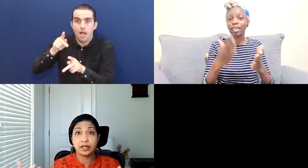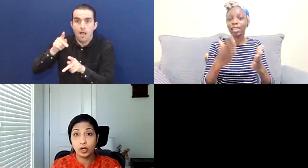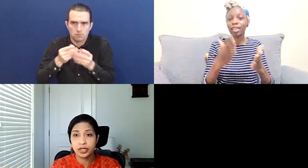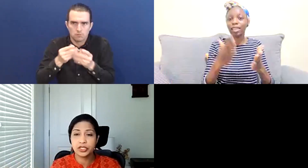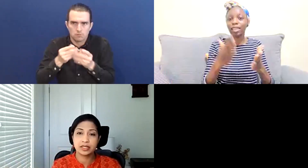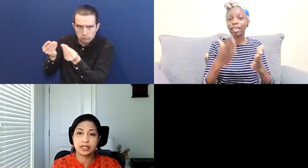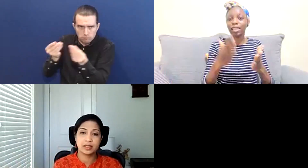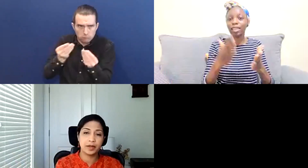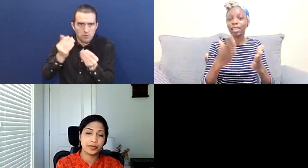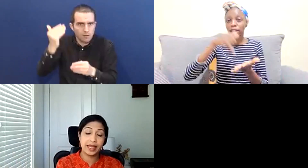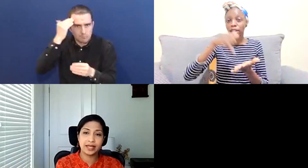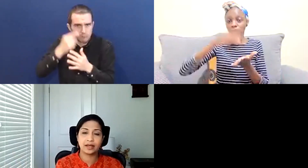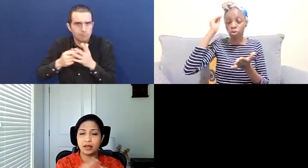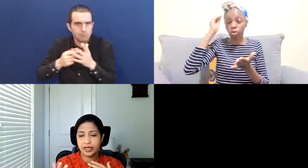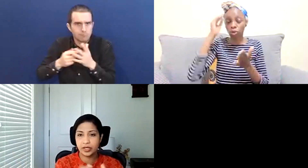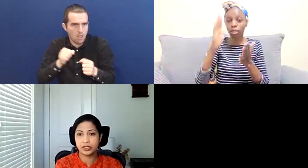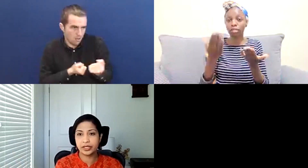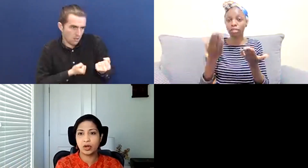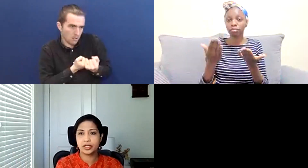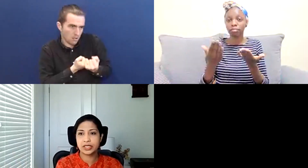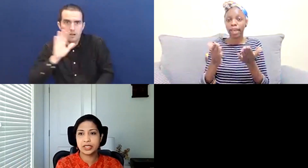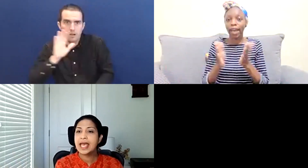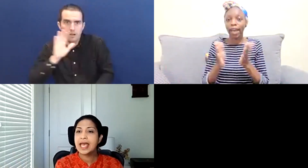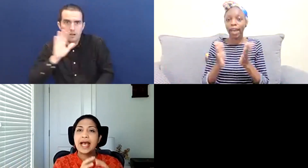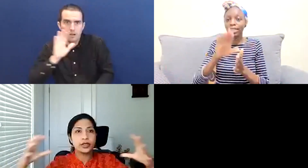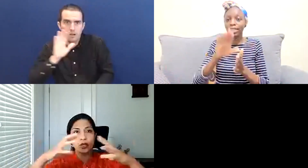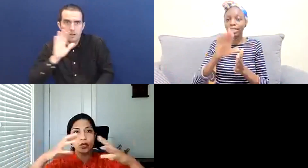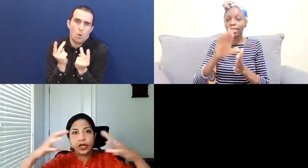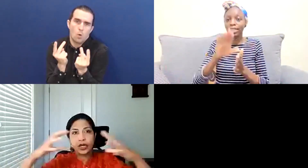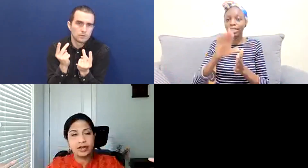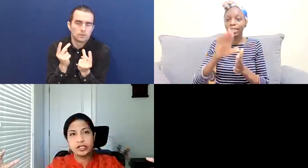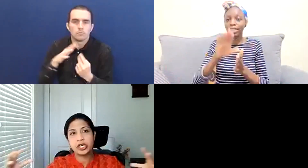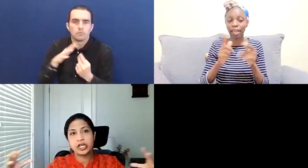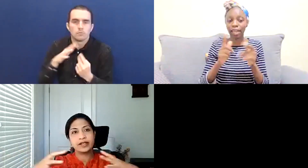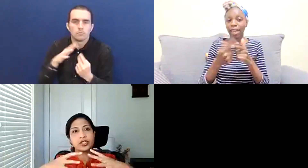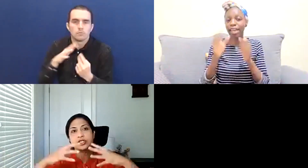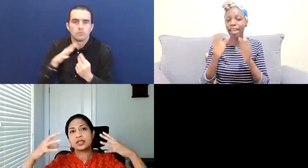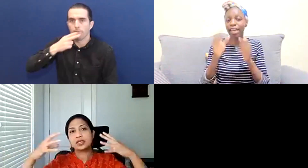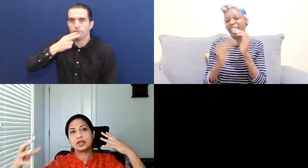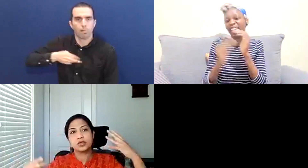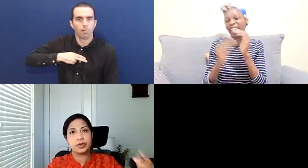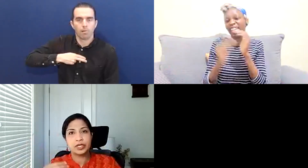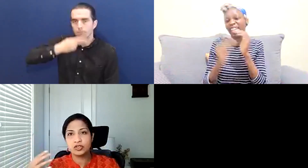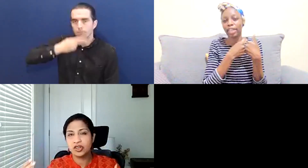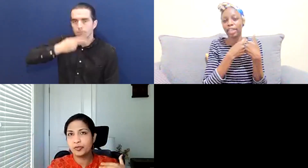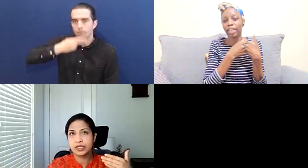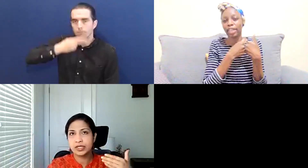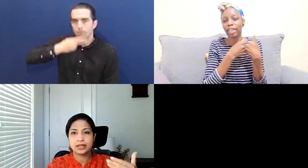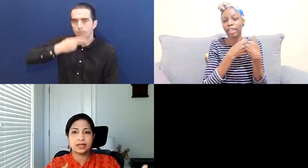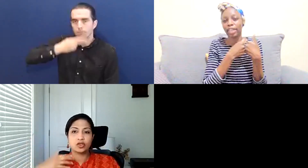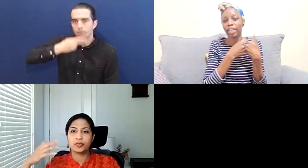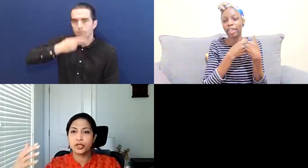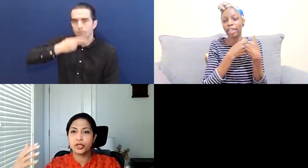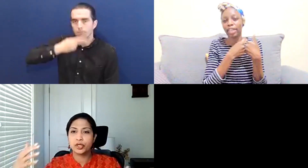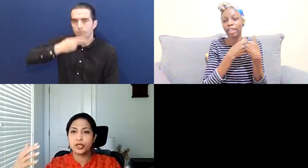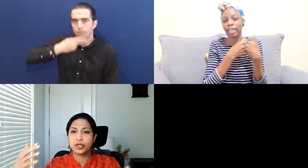and technologies, edtech, educational technologies. And then there are, country level challenges just in terms of administrative